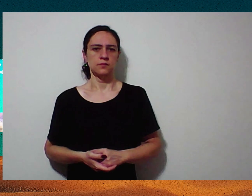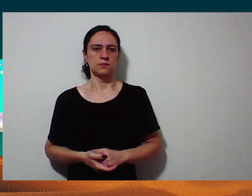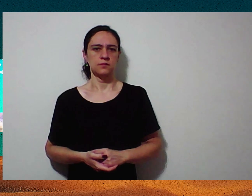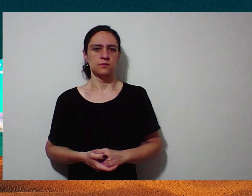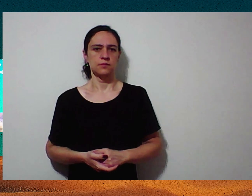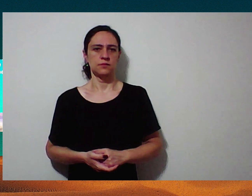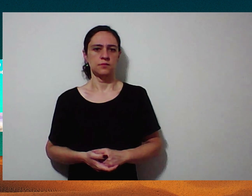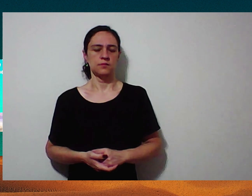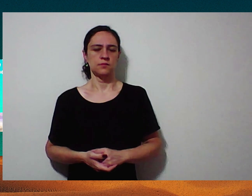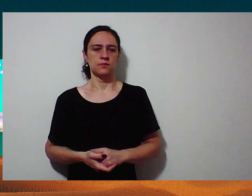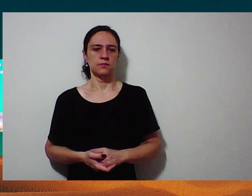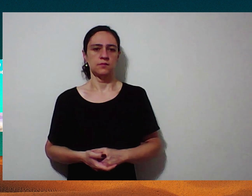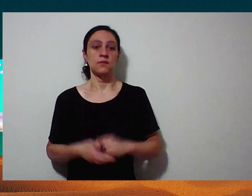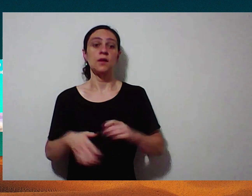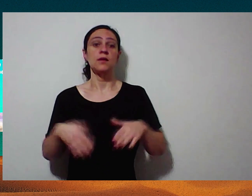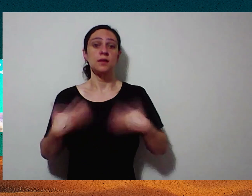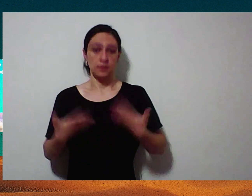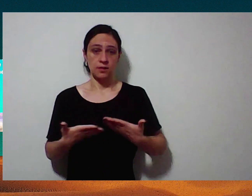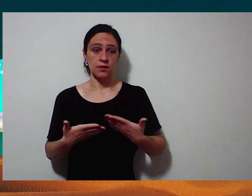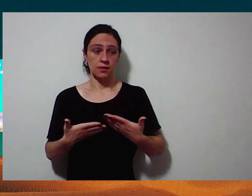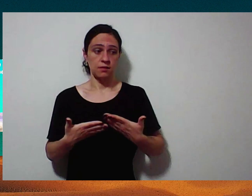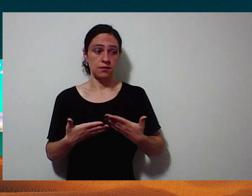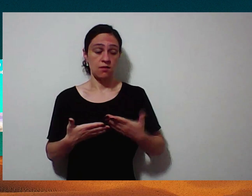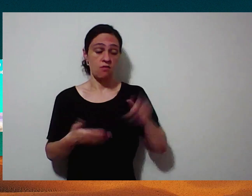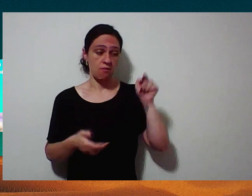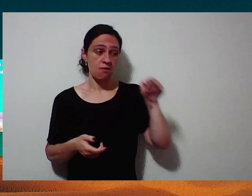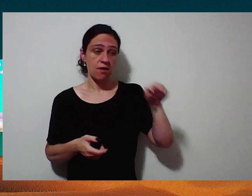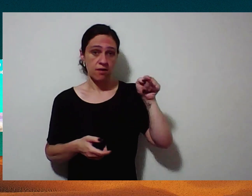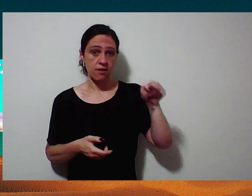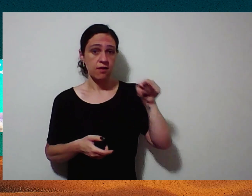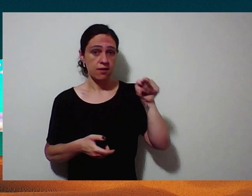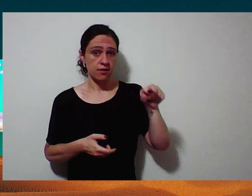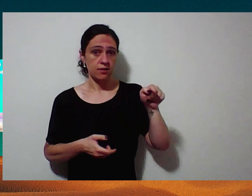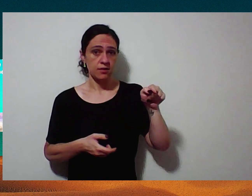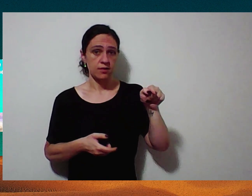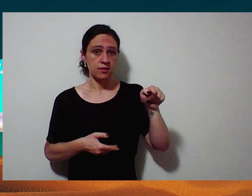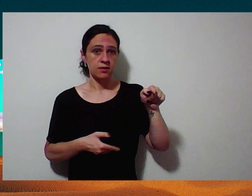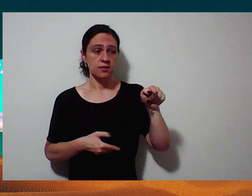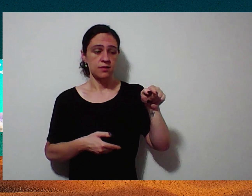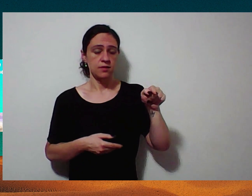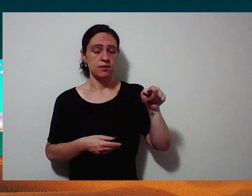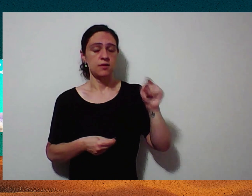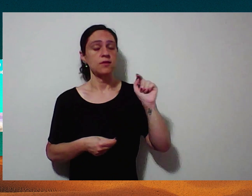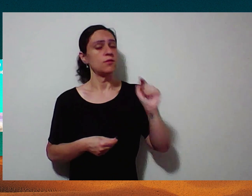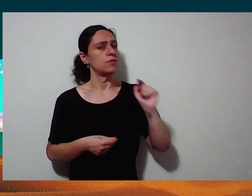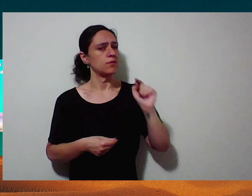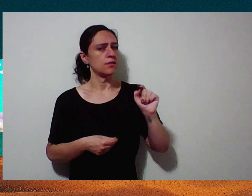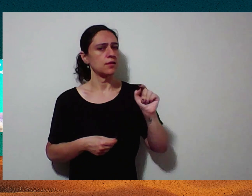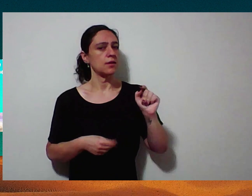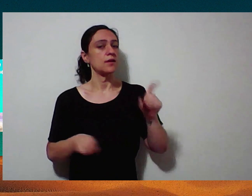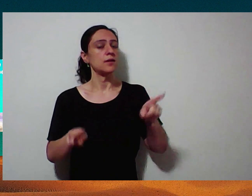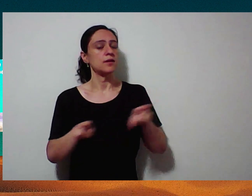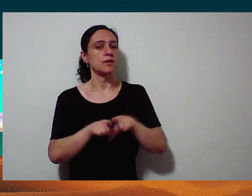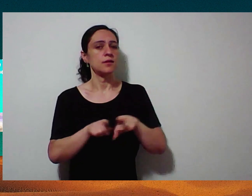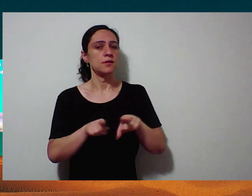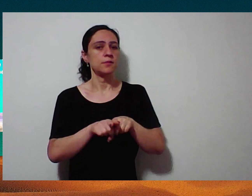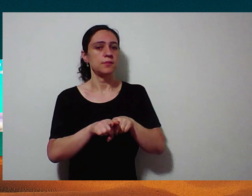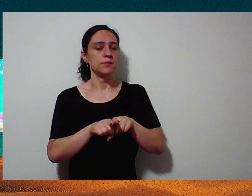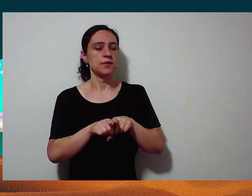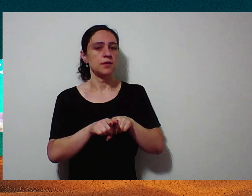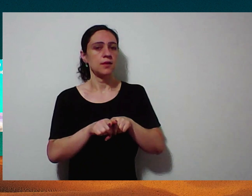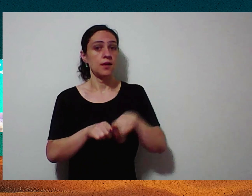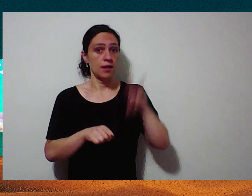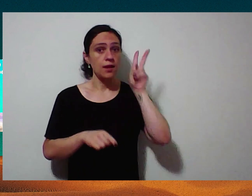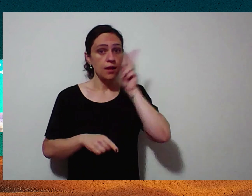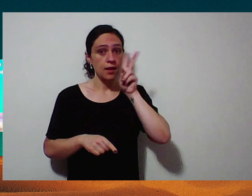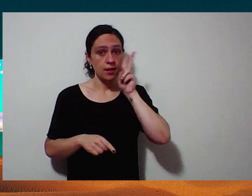nós estamos falando está também, e guarda essa porção que nós vamos